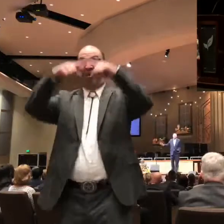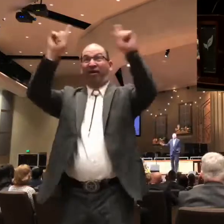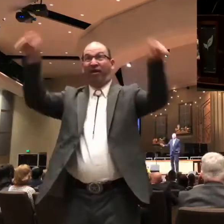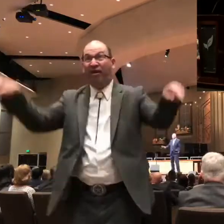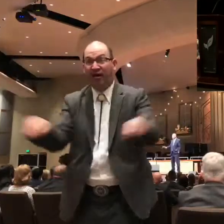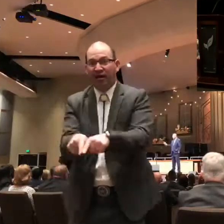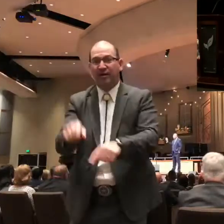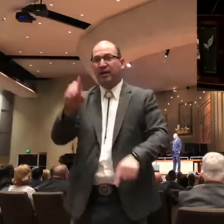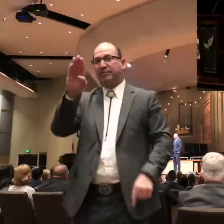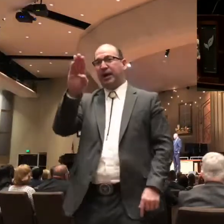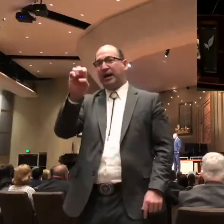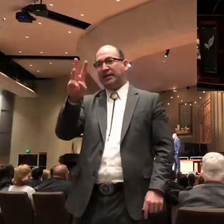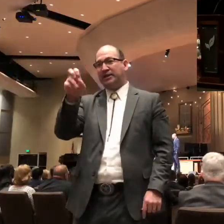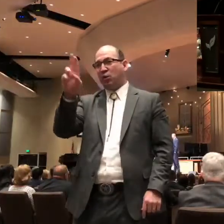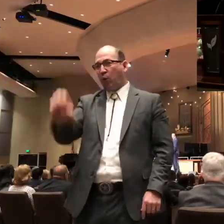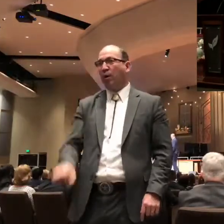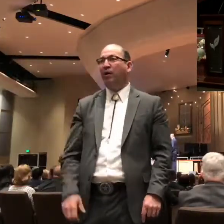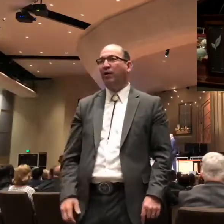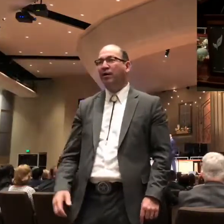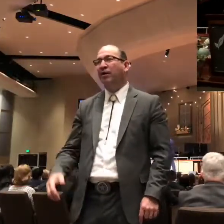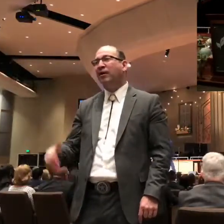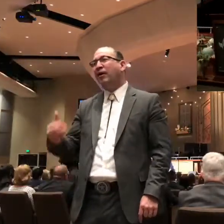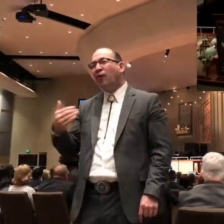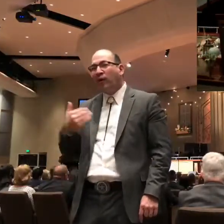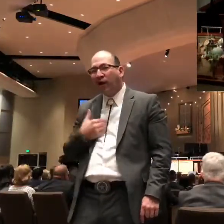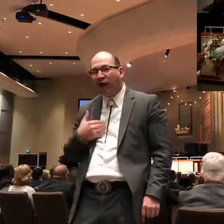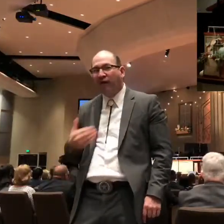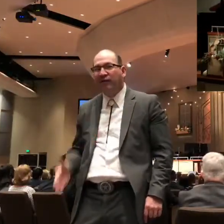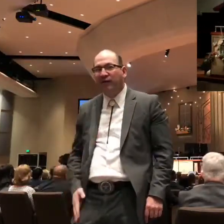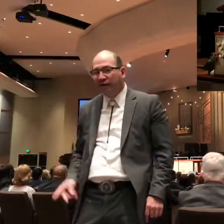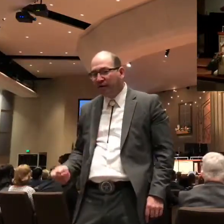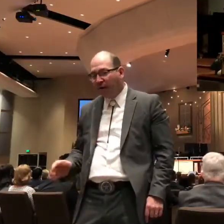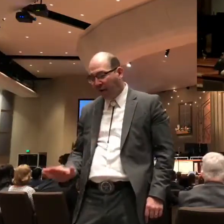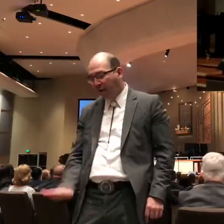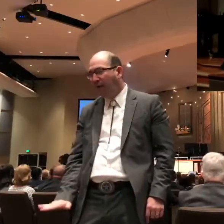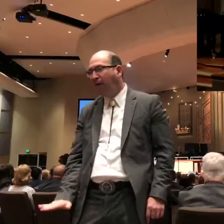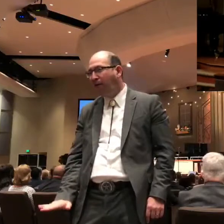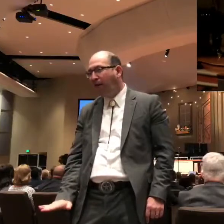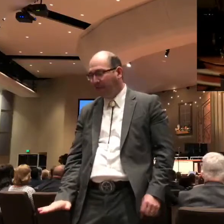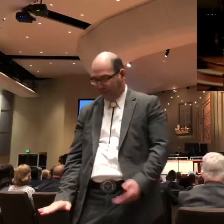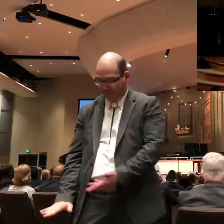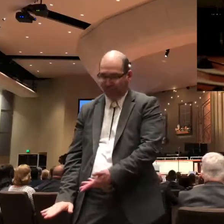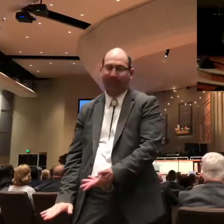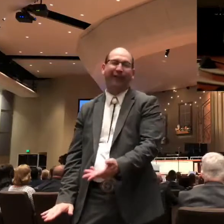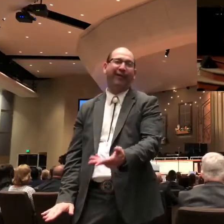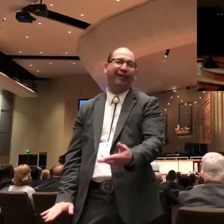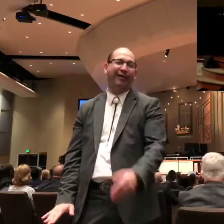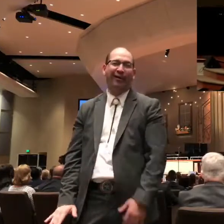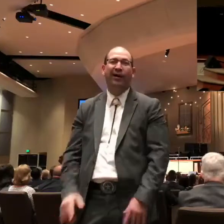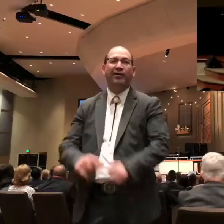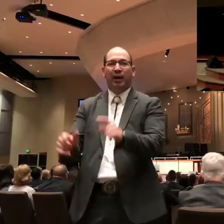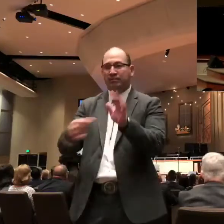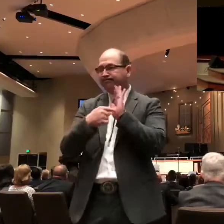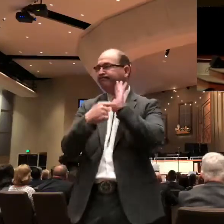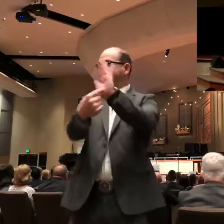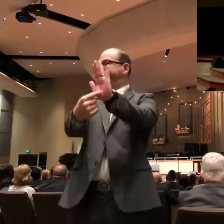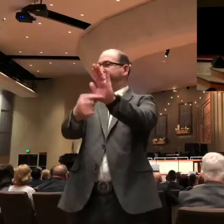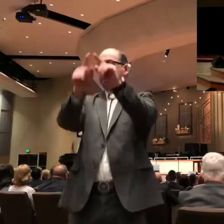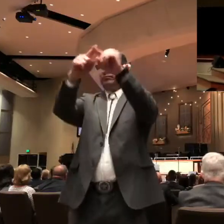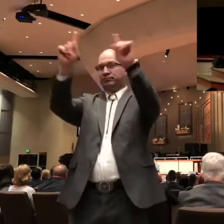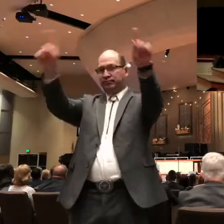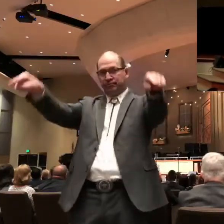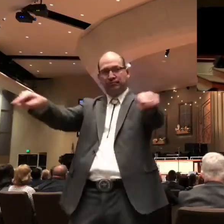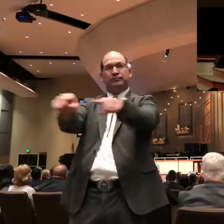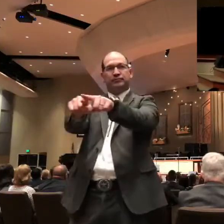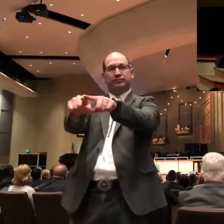We have a new little puppy that would just lick you like crazy. There's nothing to beware about our new little puppy. But I'm not going to chance it.